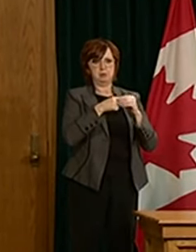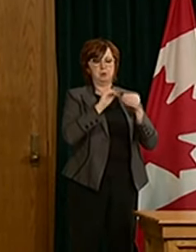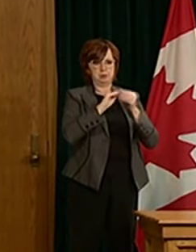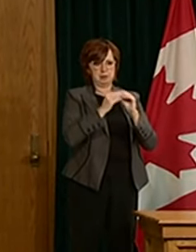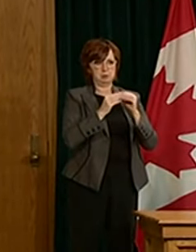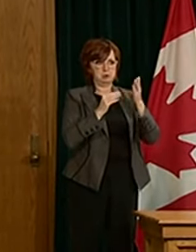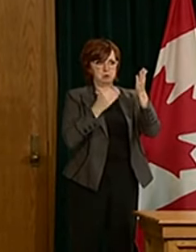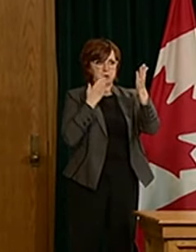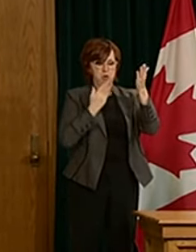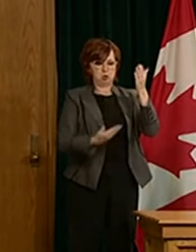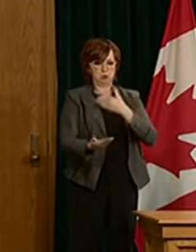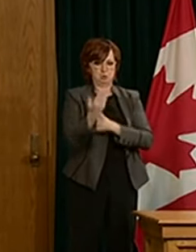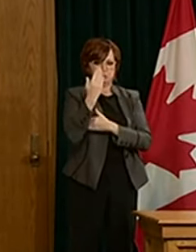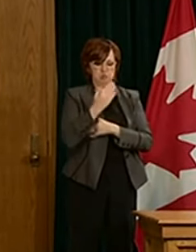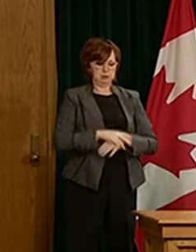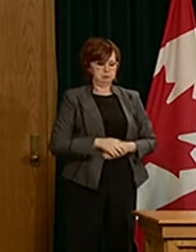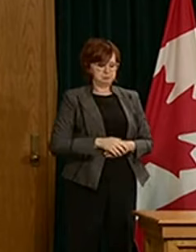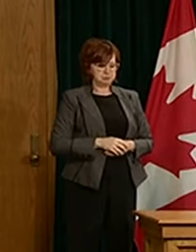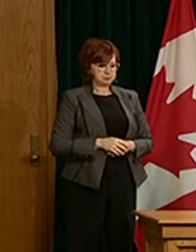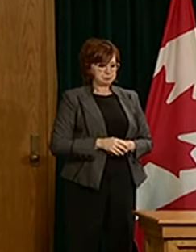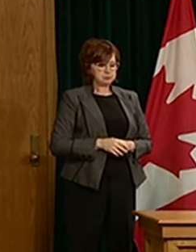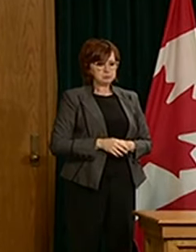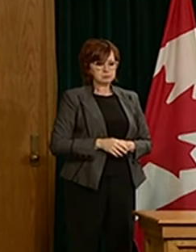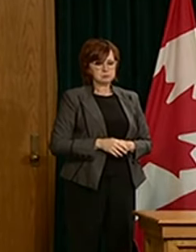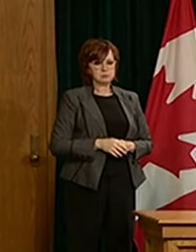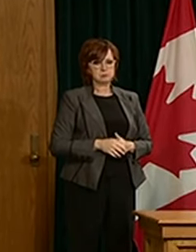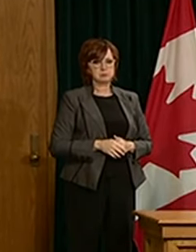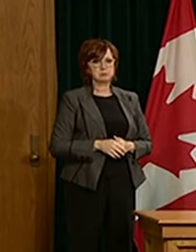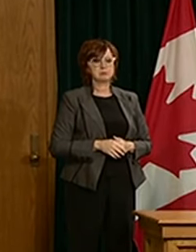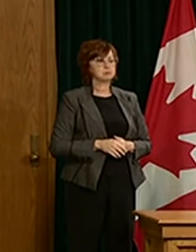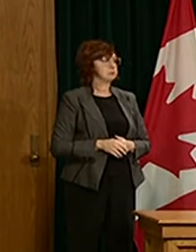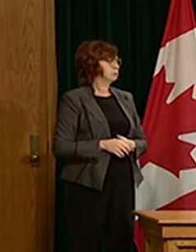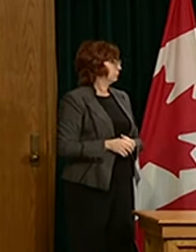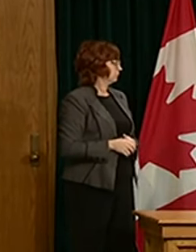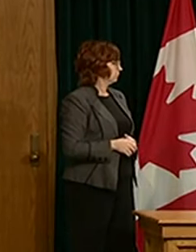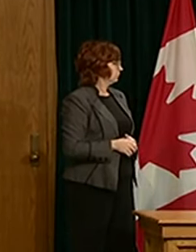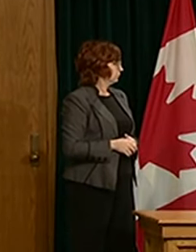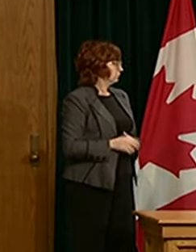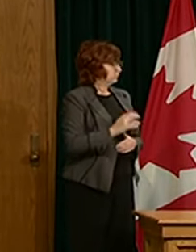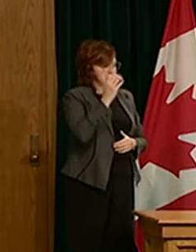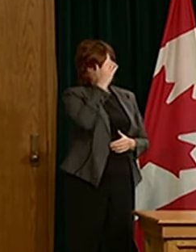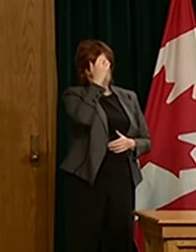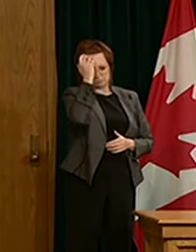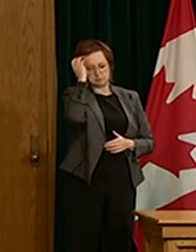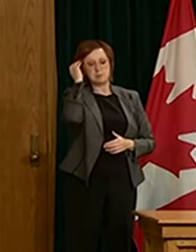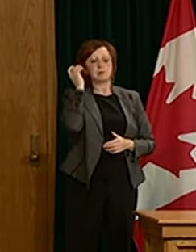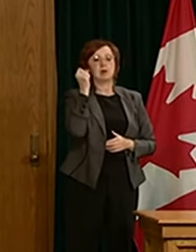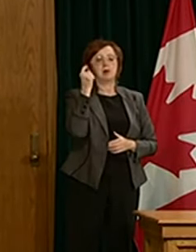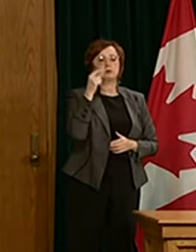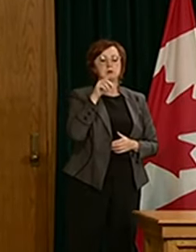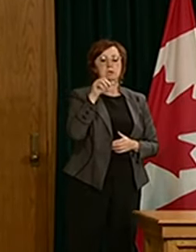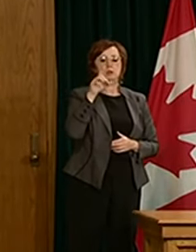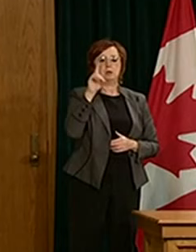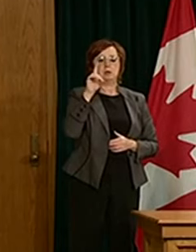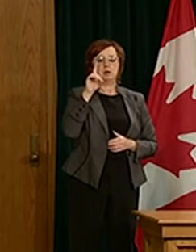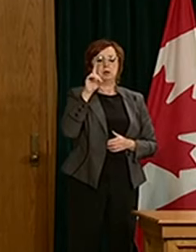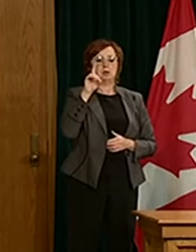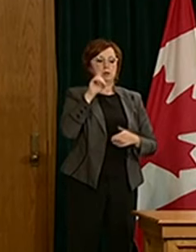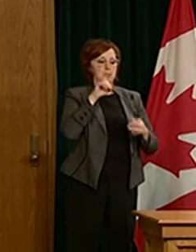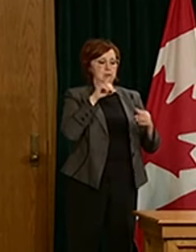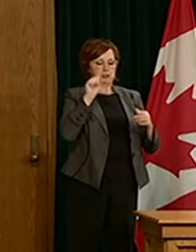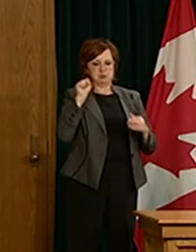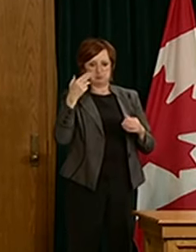Good morning. Thank you. The Saskatchewan Health Authority partnered with Dr. Nathaniel Osgood and